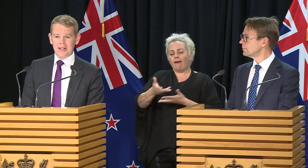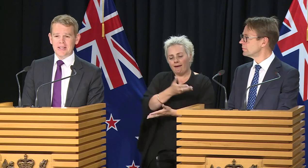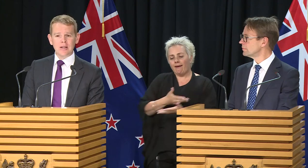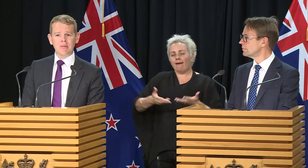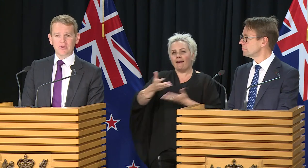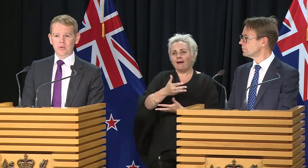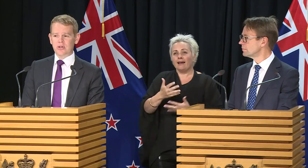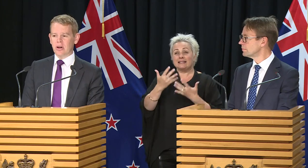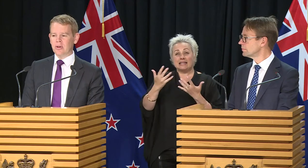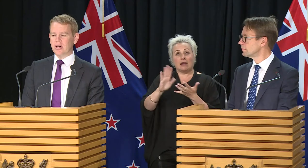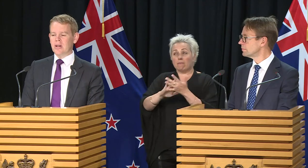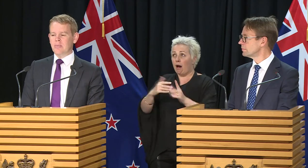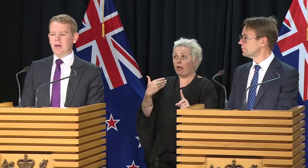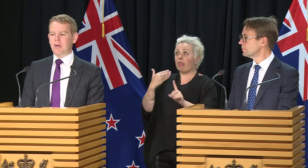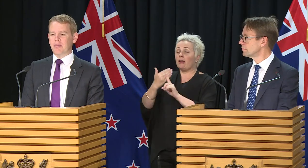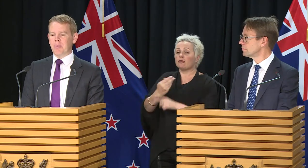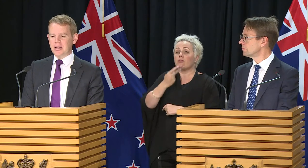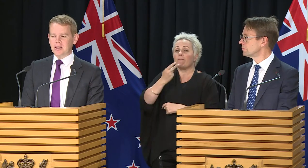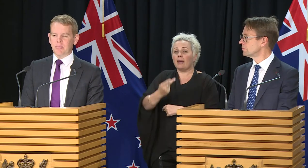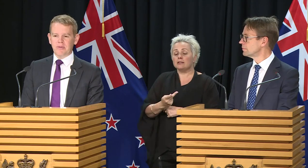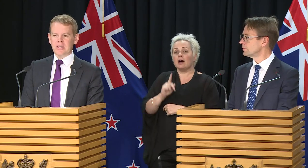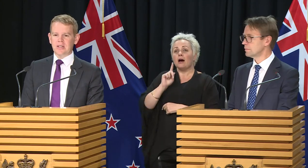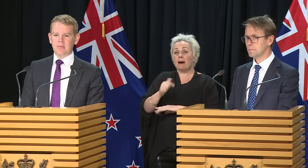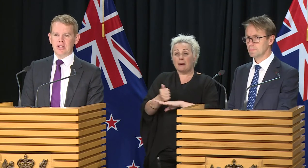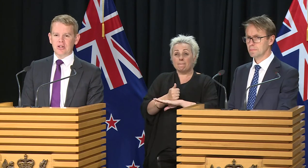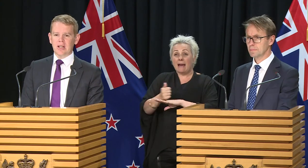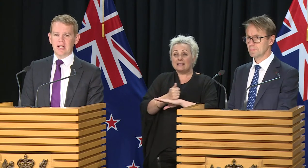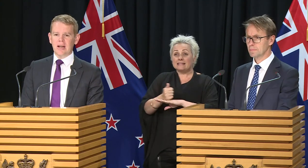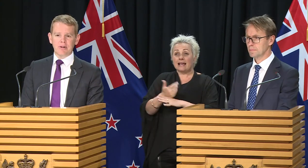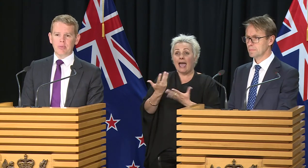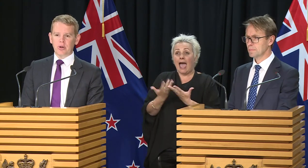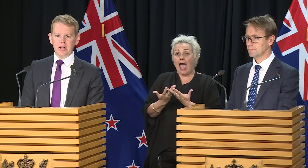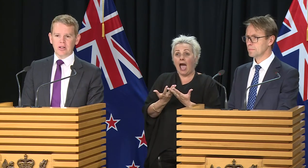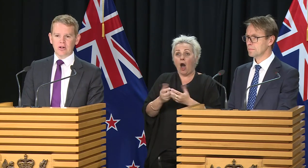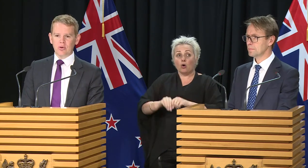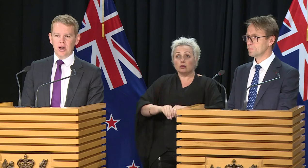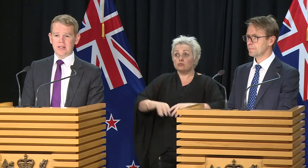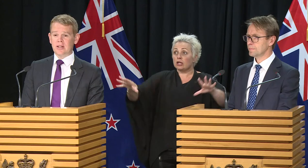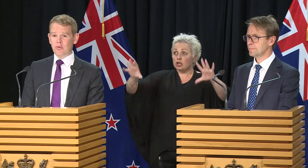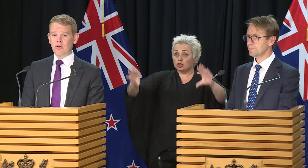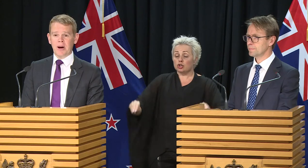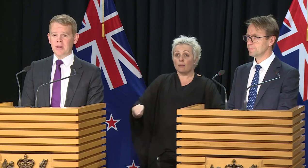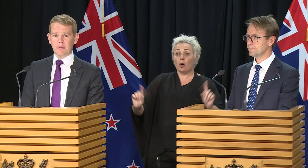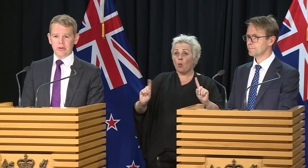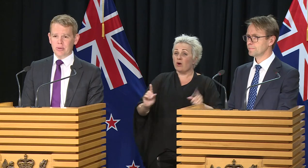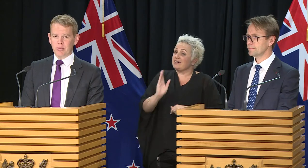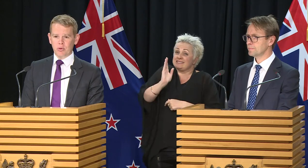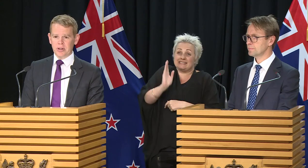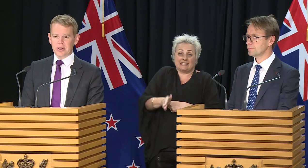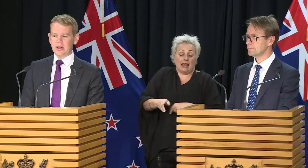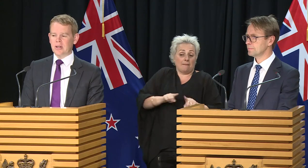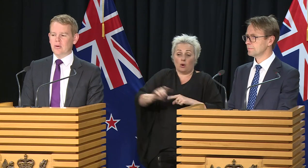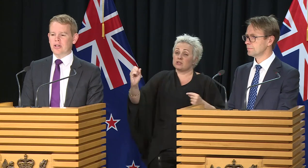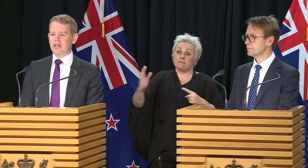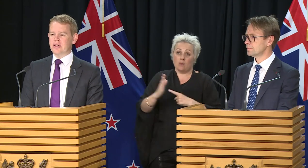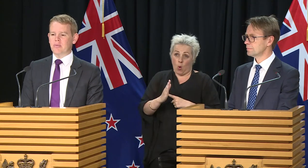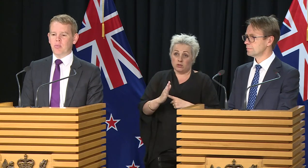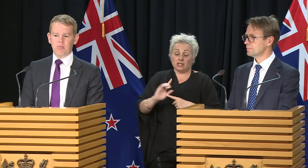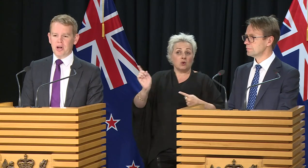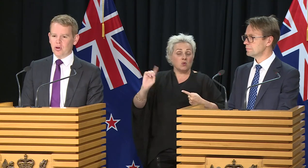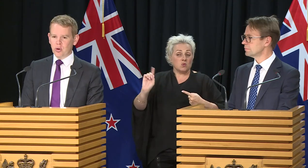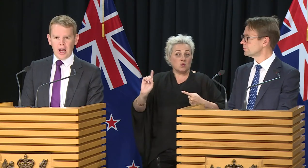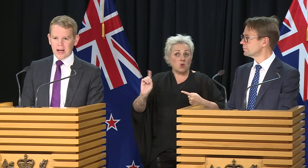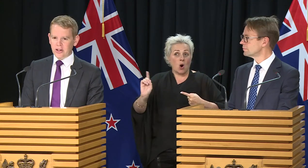this over the last 10 months or so, but the basic preventative measures that everybody can do still remain the most important, which